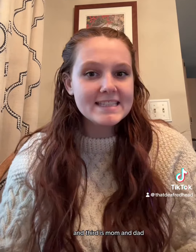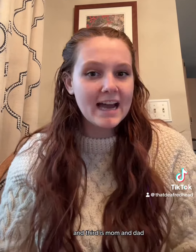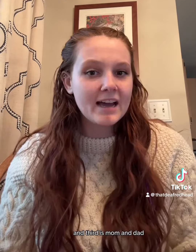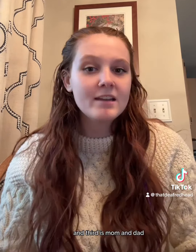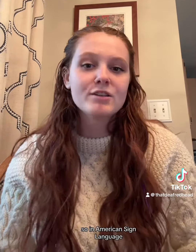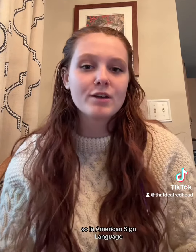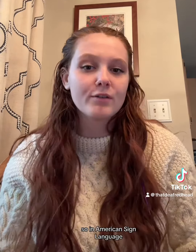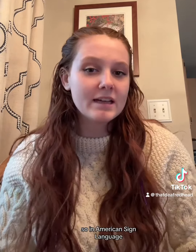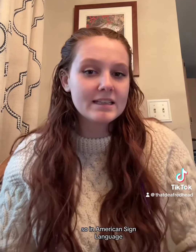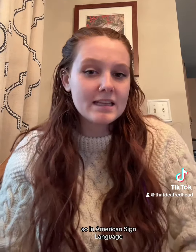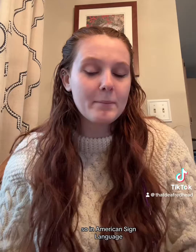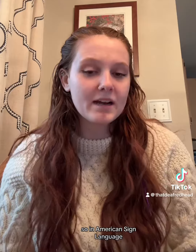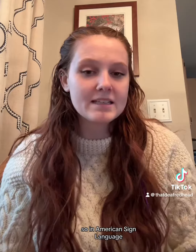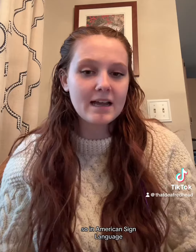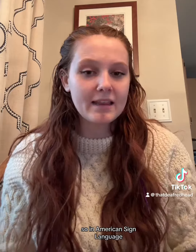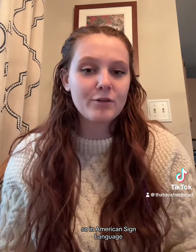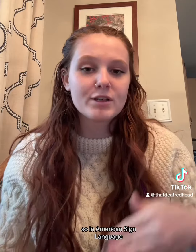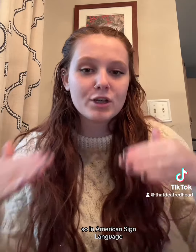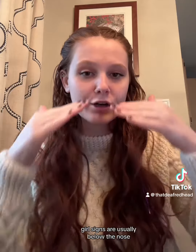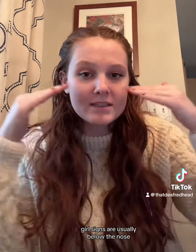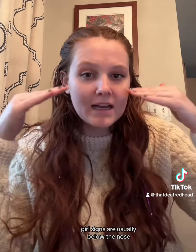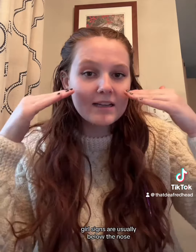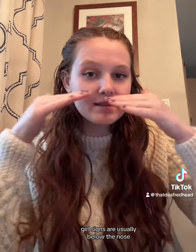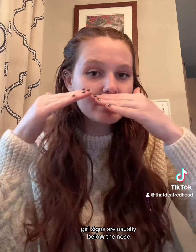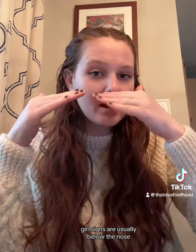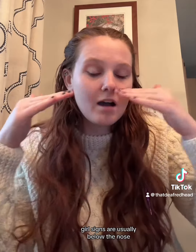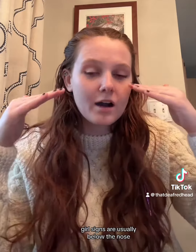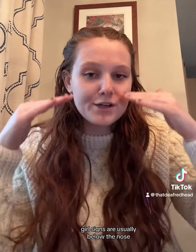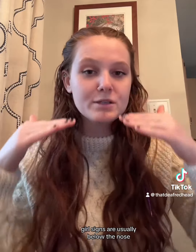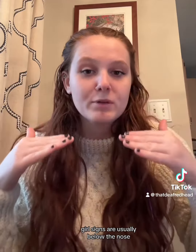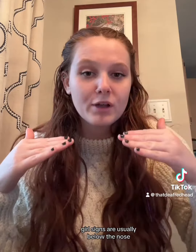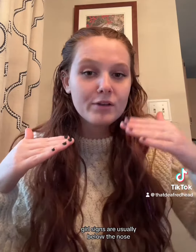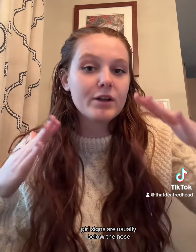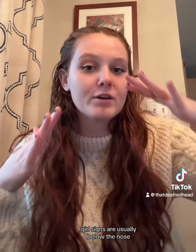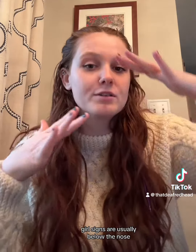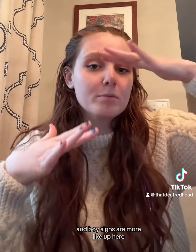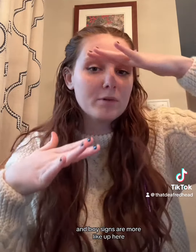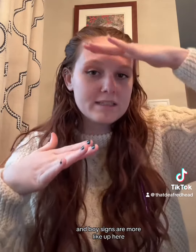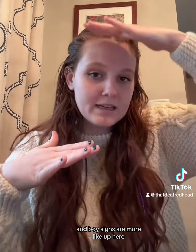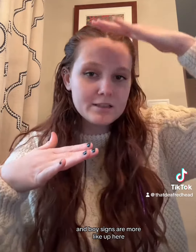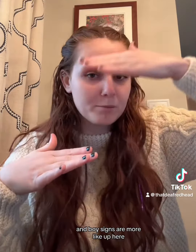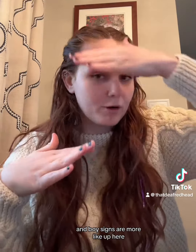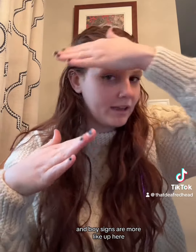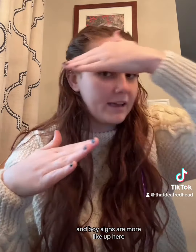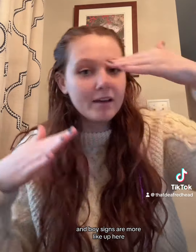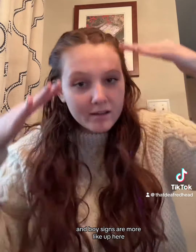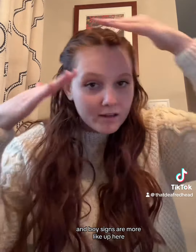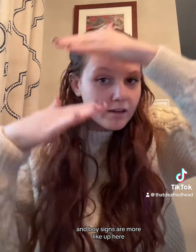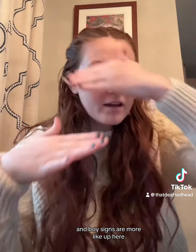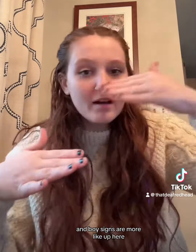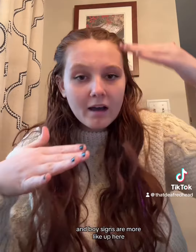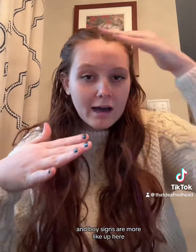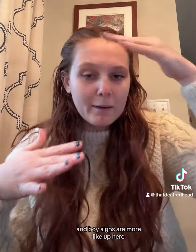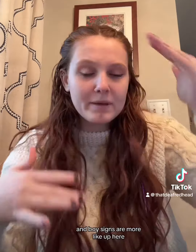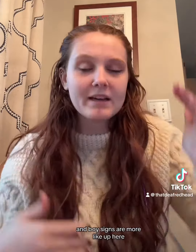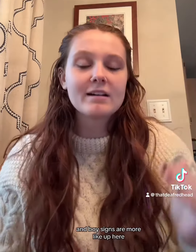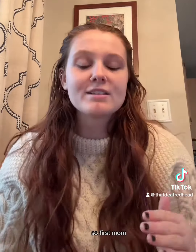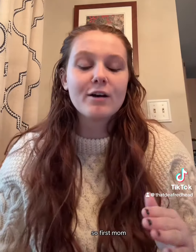dad. So in American Sign Language, girl signs are usually below the nose, and boy signs are more like up here. So